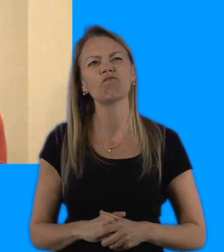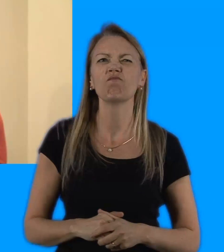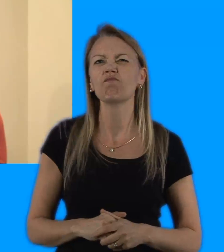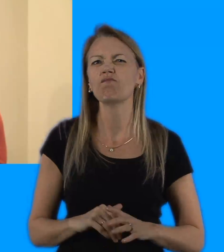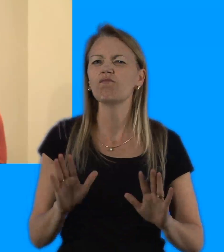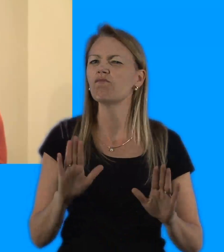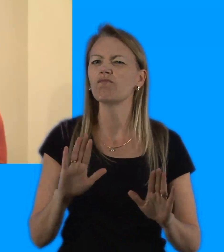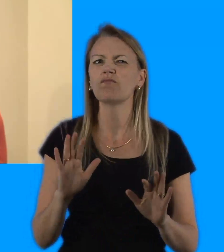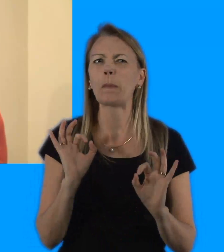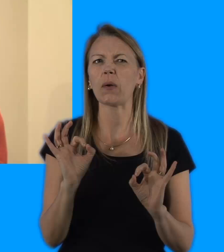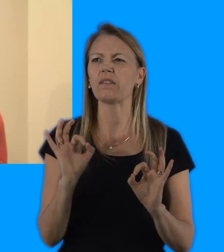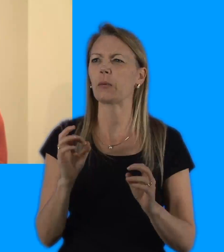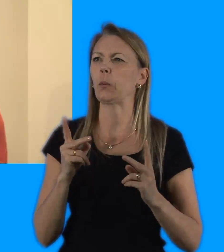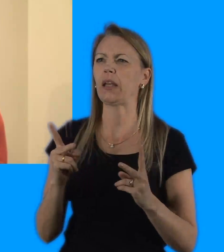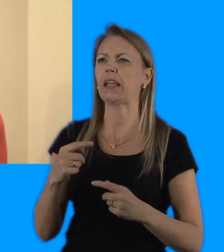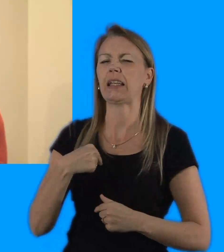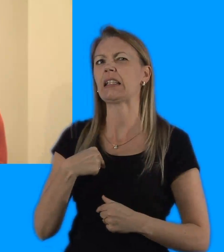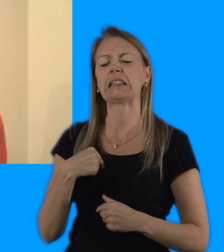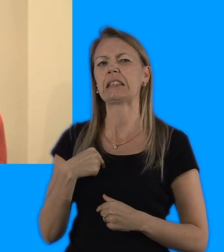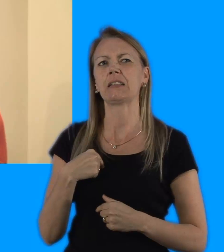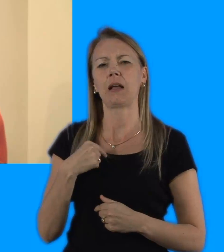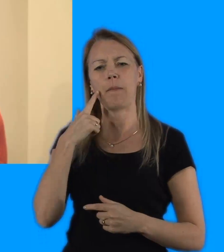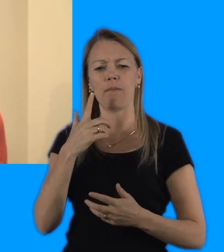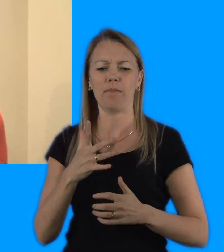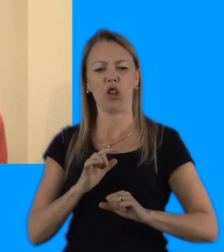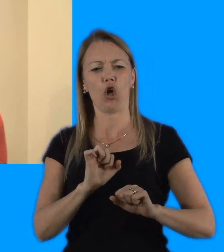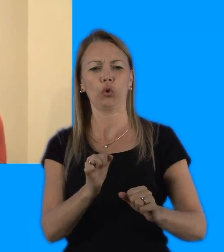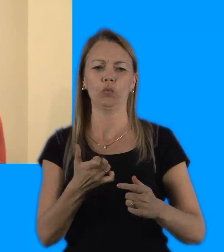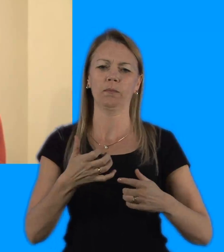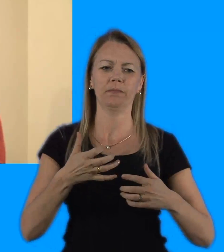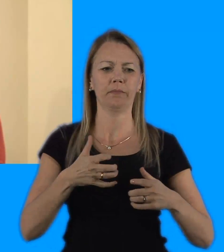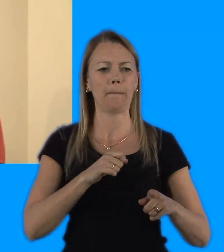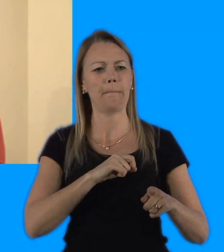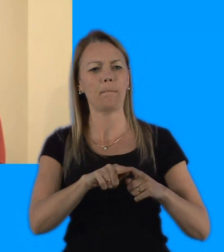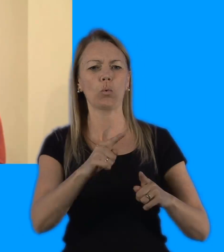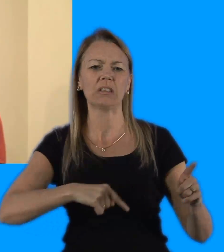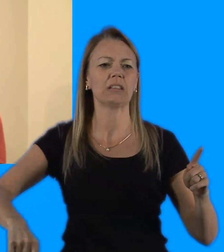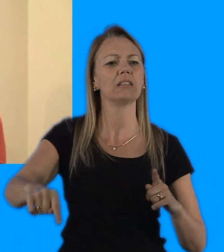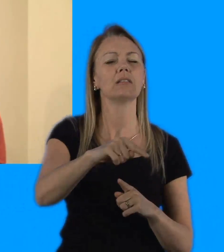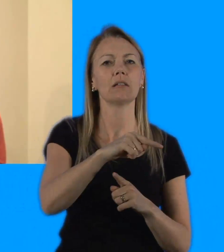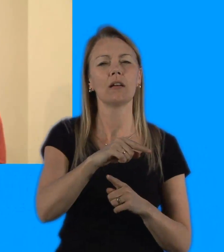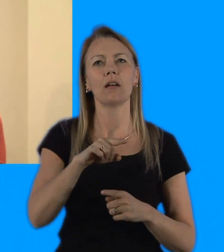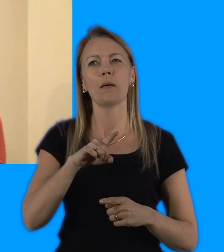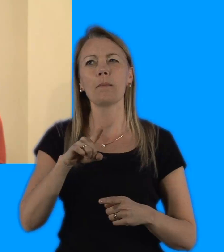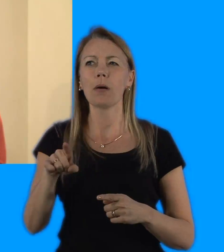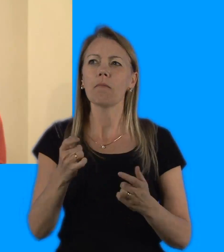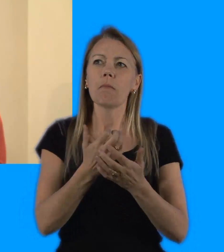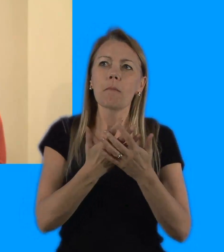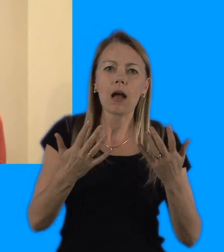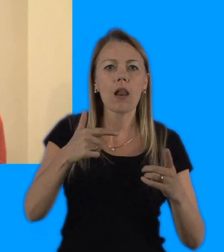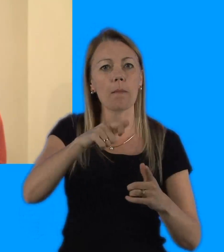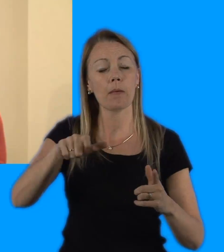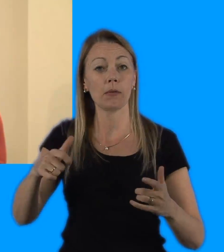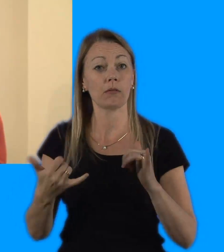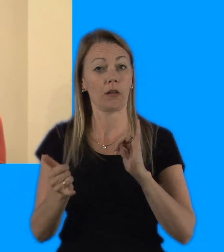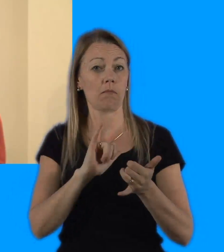No, I don't think so, not in the classic sense. I suppose I belong to that mainstream. But like